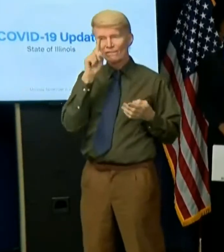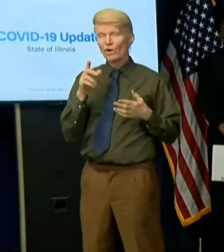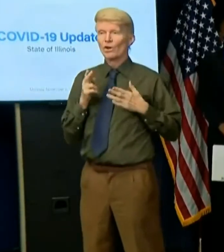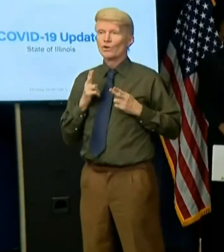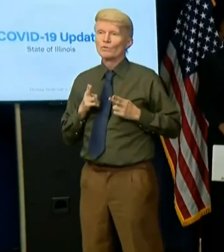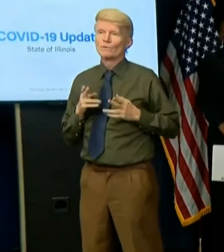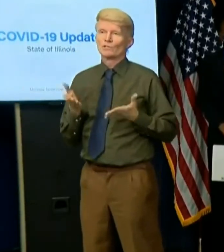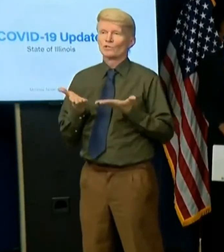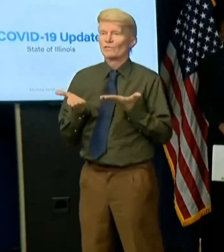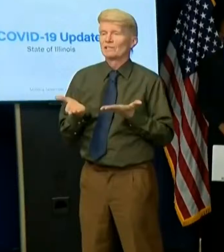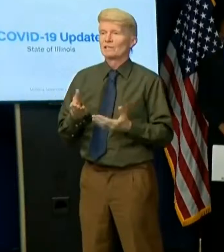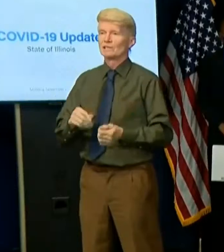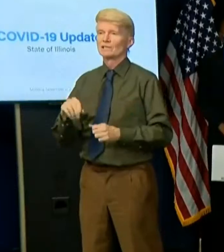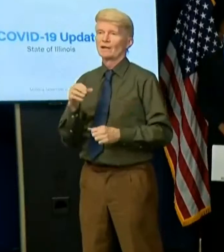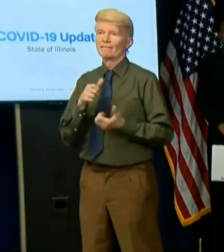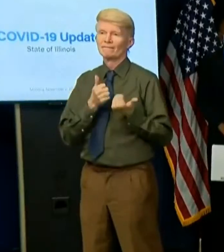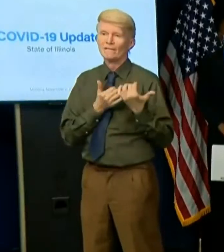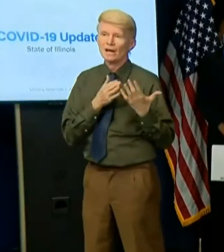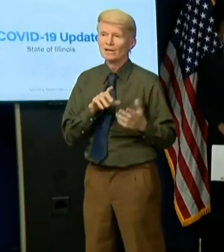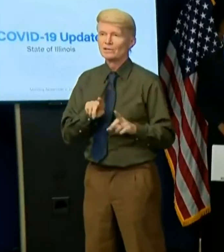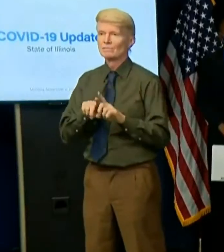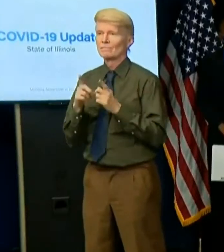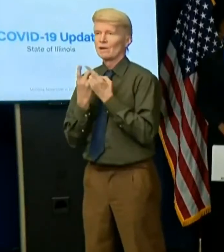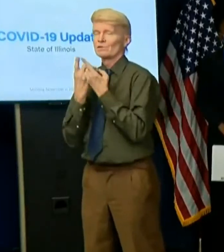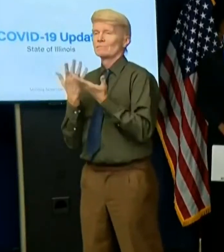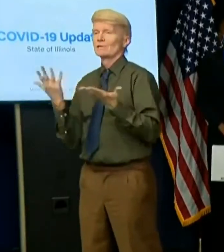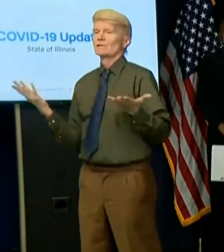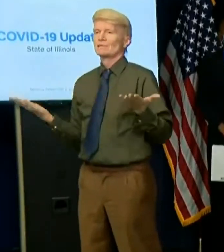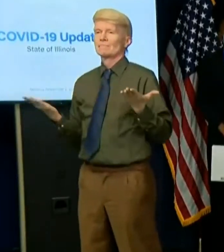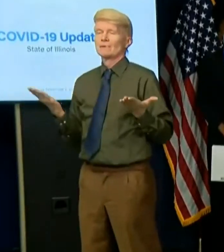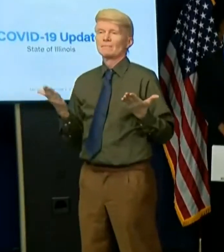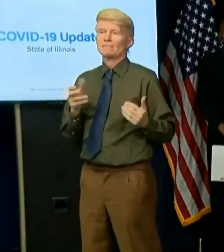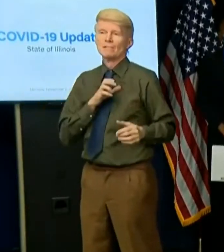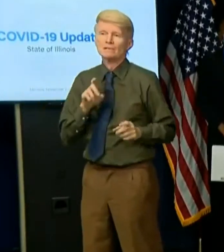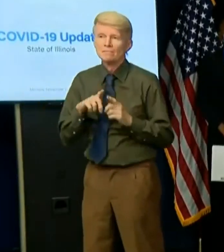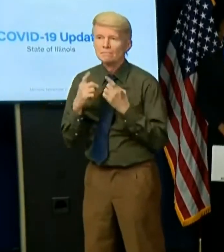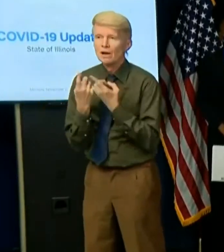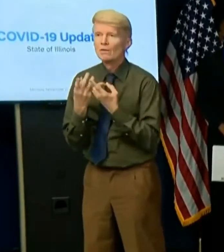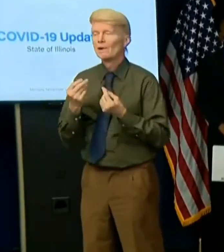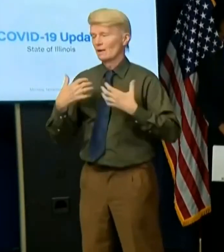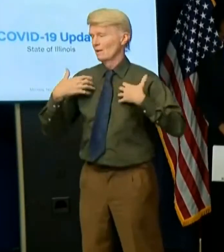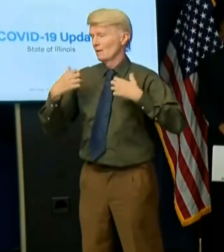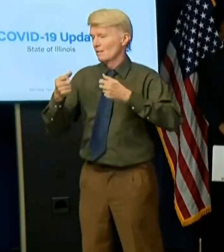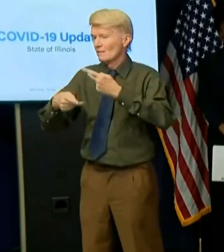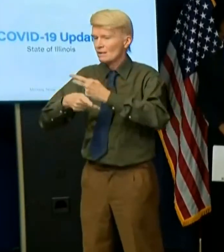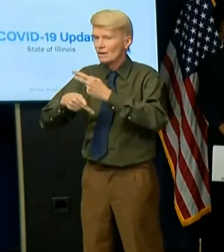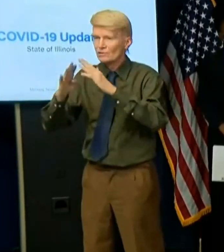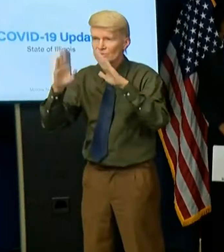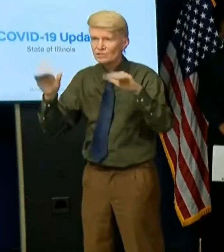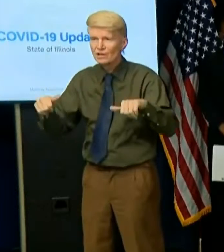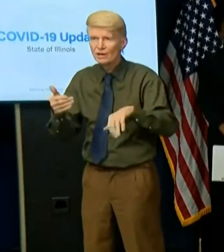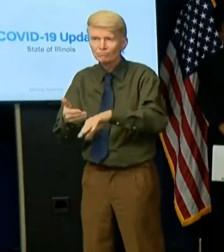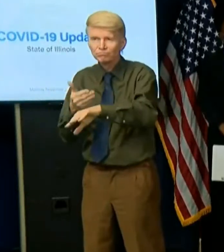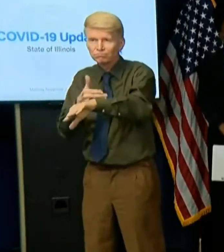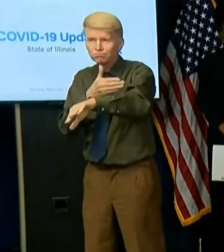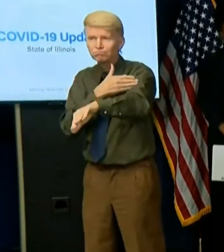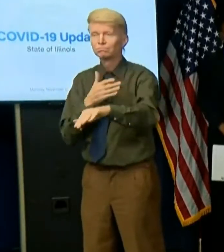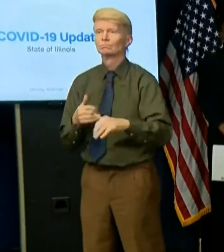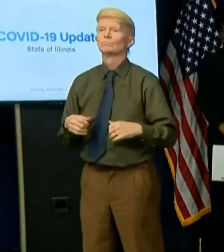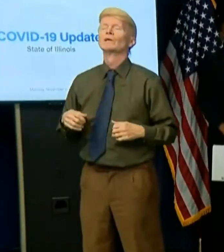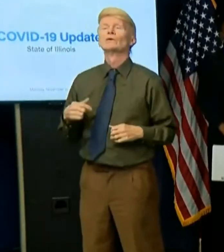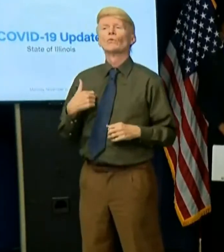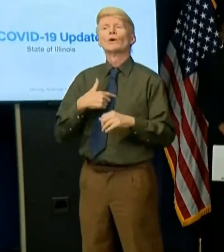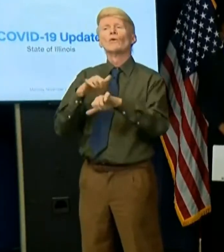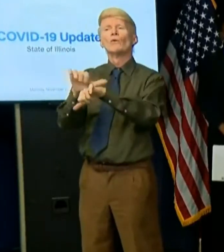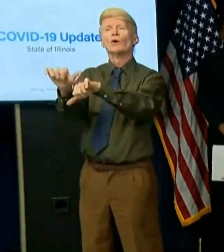first responders, and you know, making sure that our healthcare system is strong. So it's you know, we're working very, very hard to